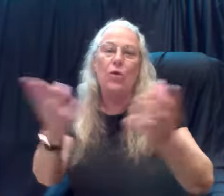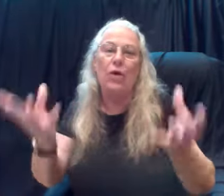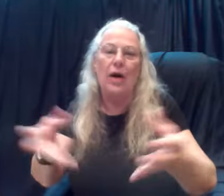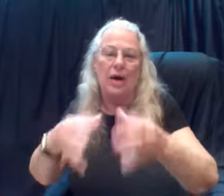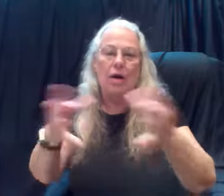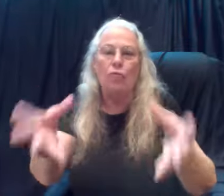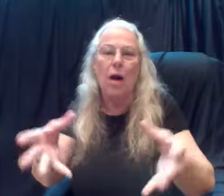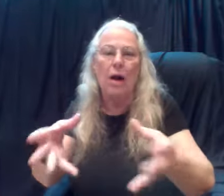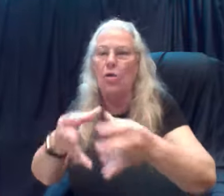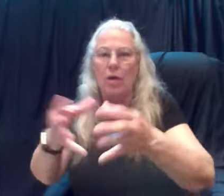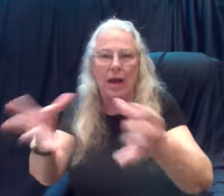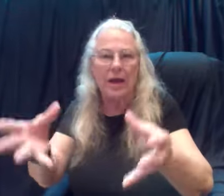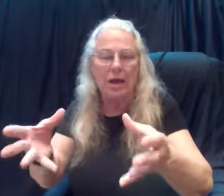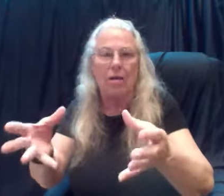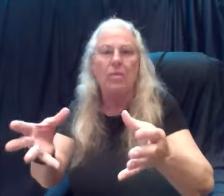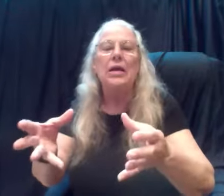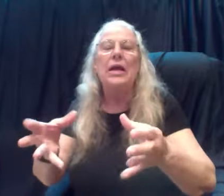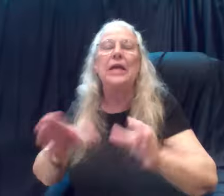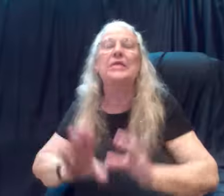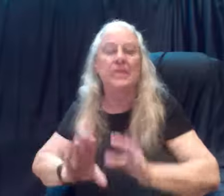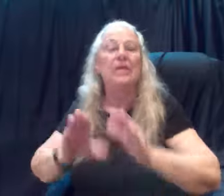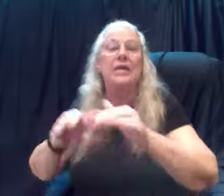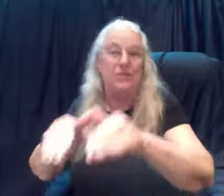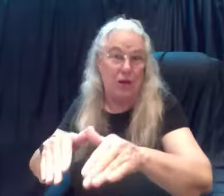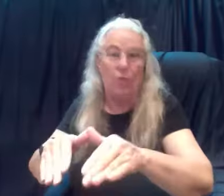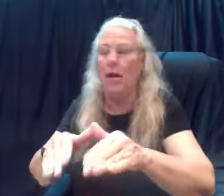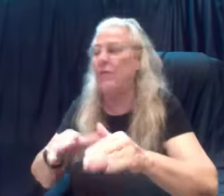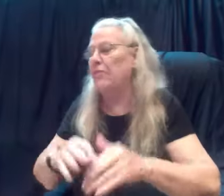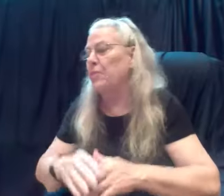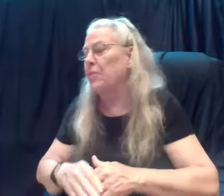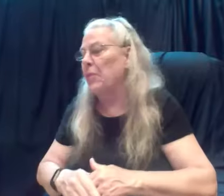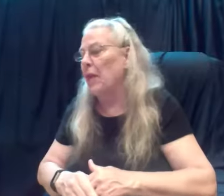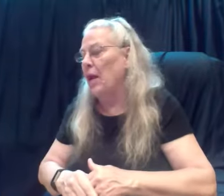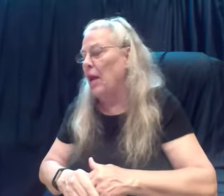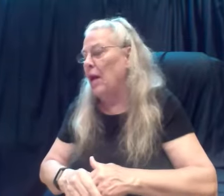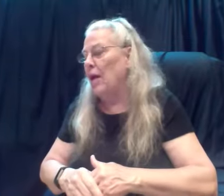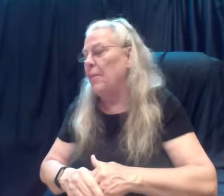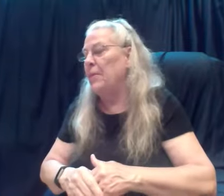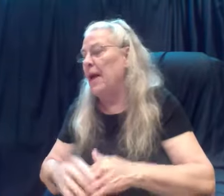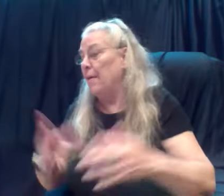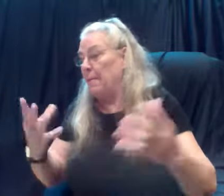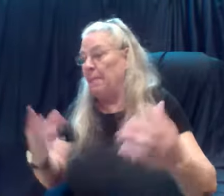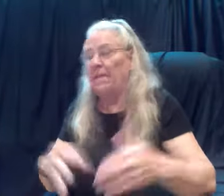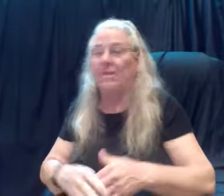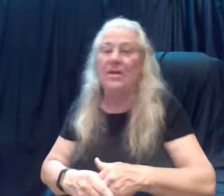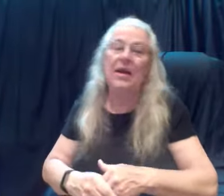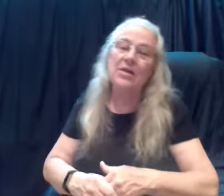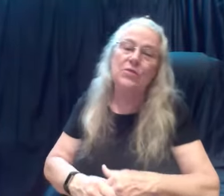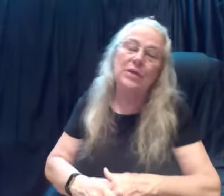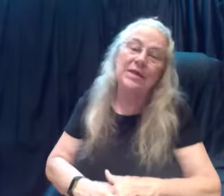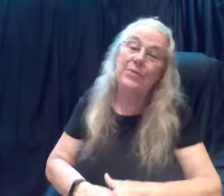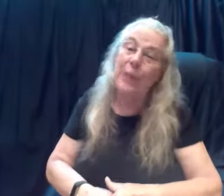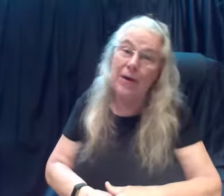a rock or a hill, it still is a grave. Now, the next one is Mary